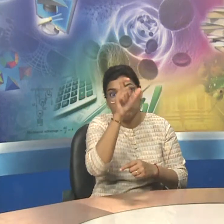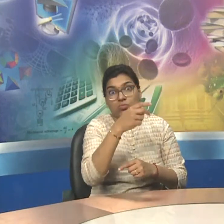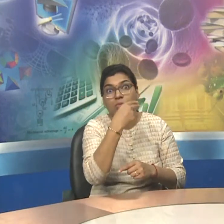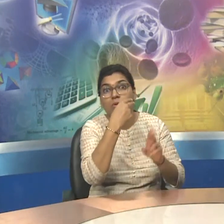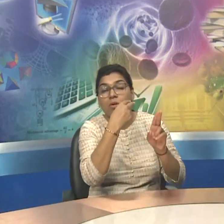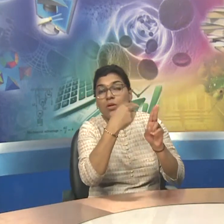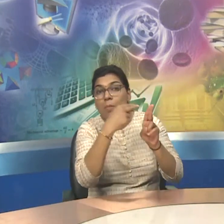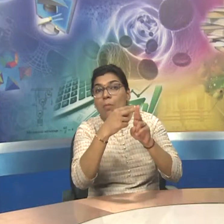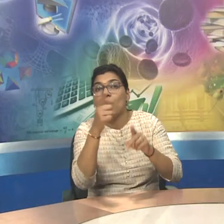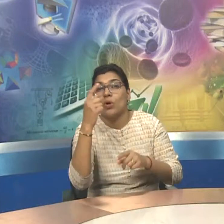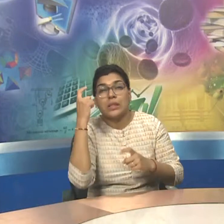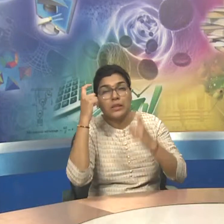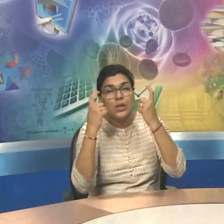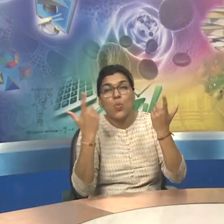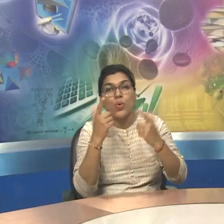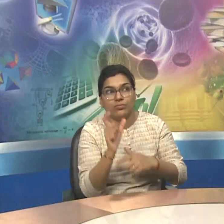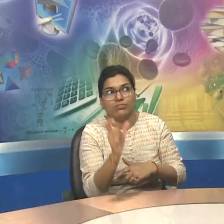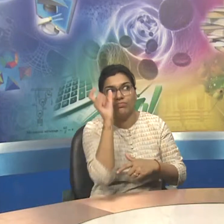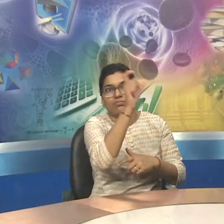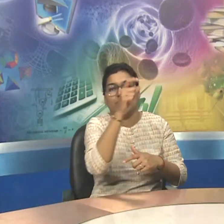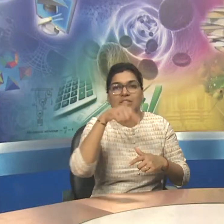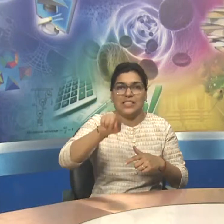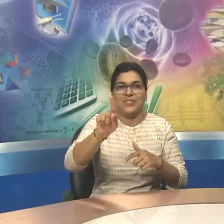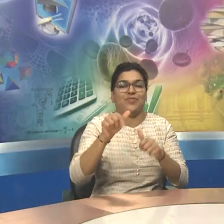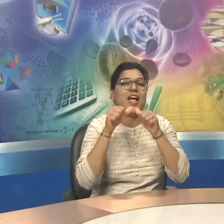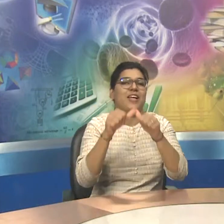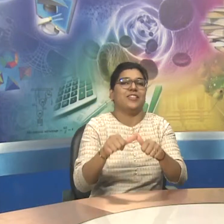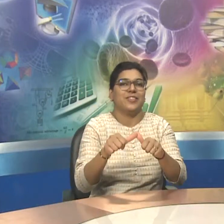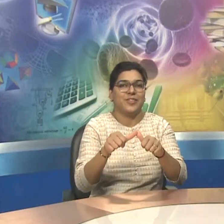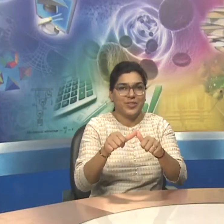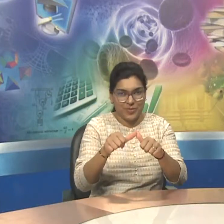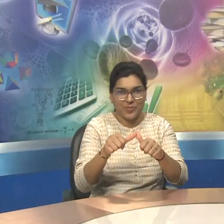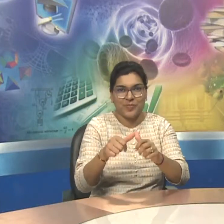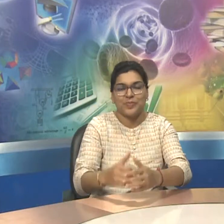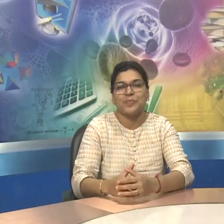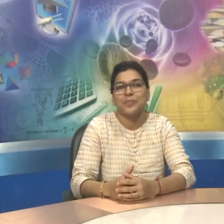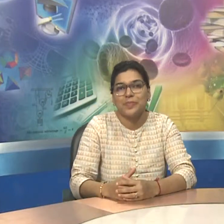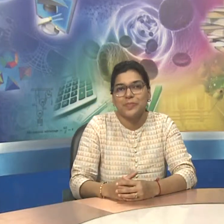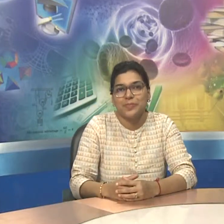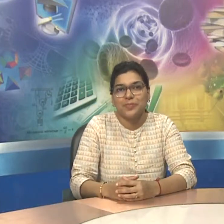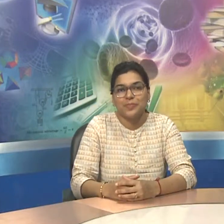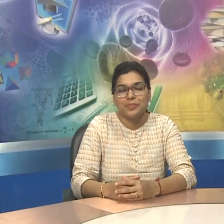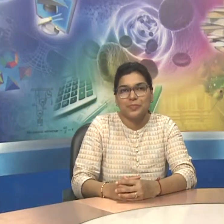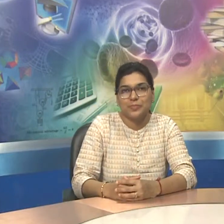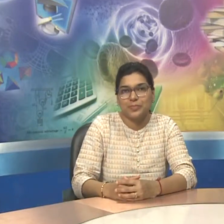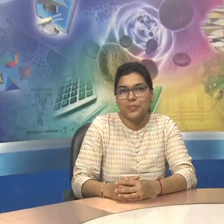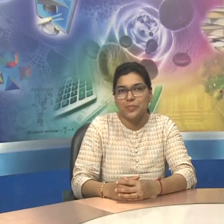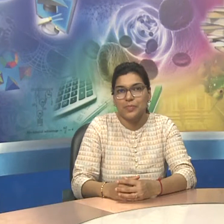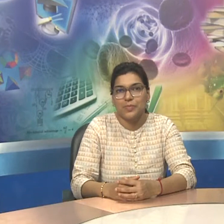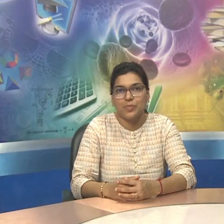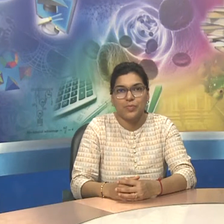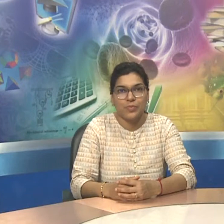ends with the state in bracket Gettle, Garner,